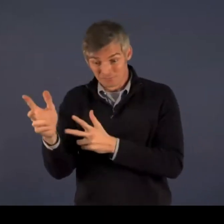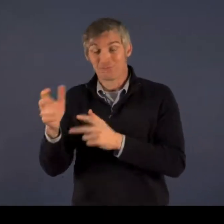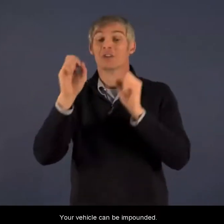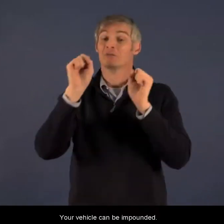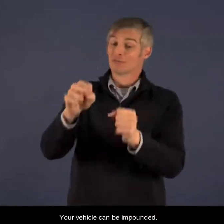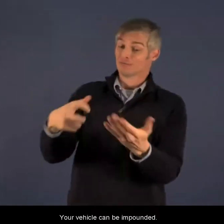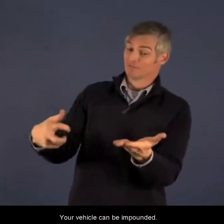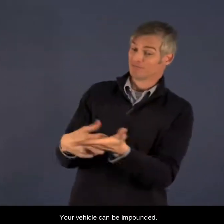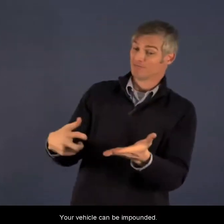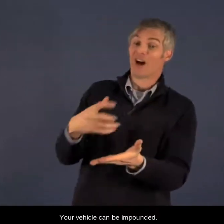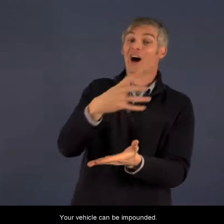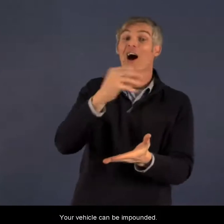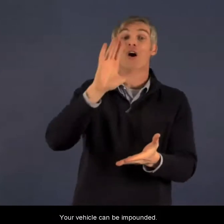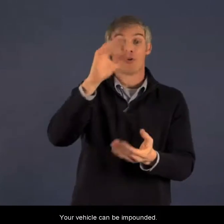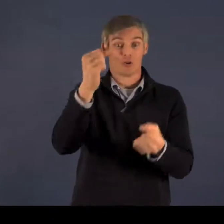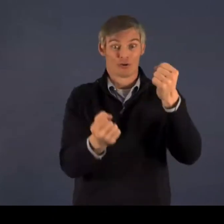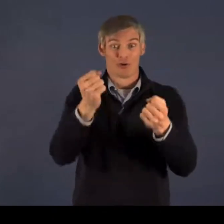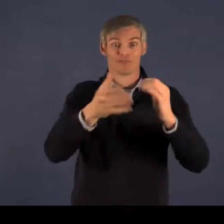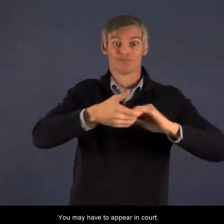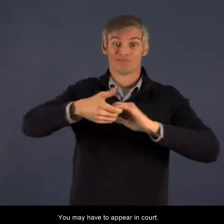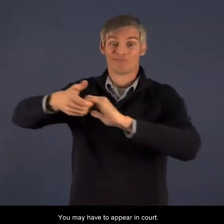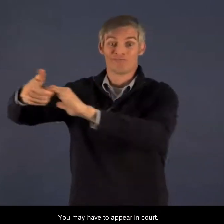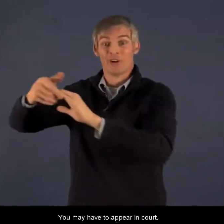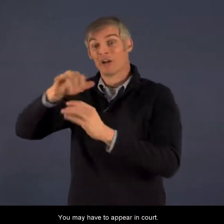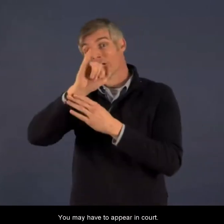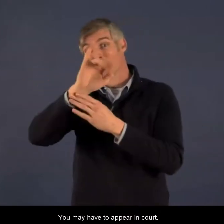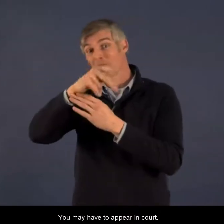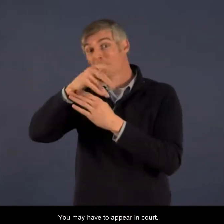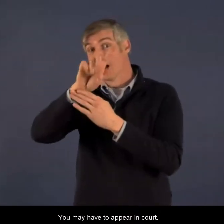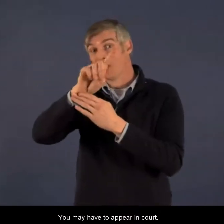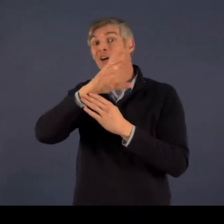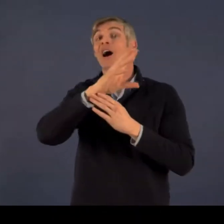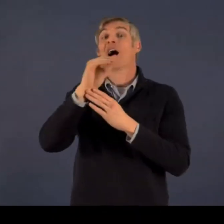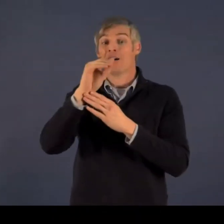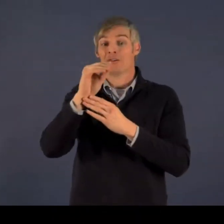Your vehicle can be impounded, and you may have to appear in court.